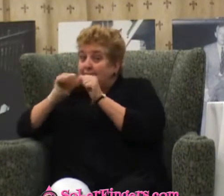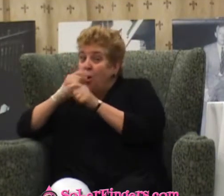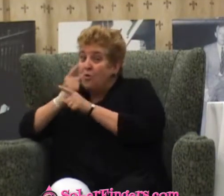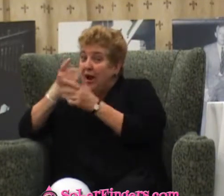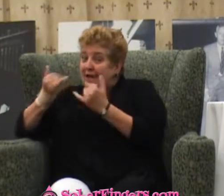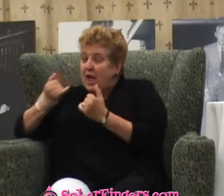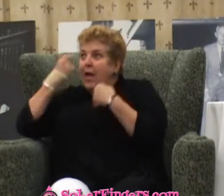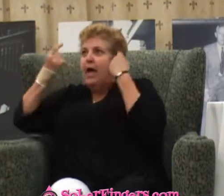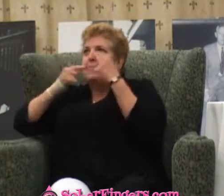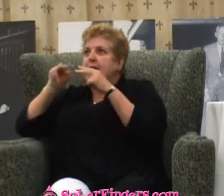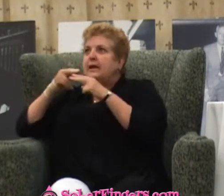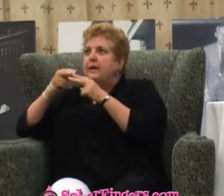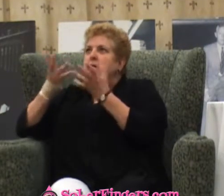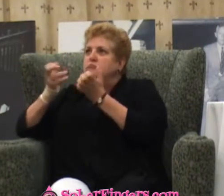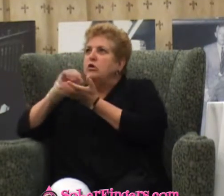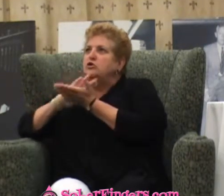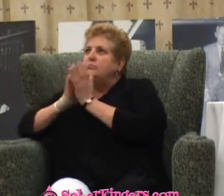Welcome to AA.